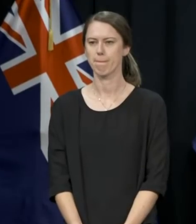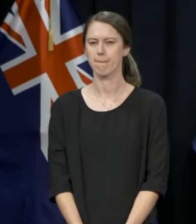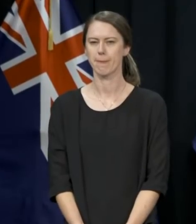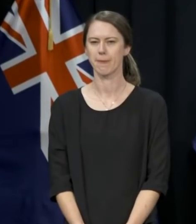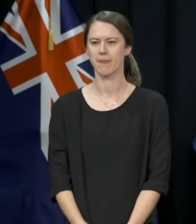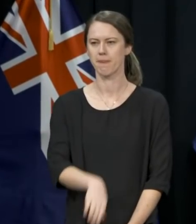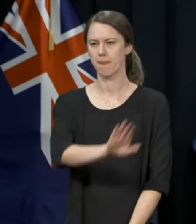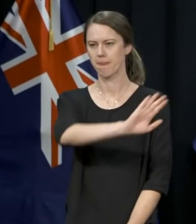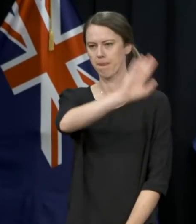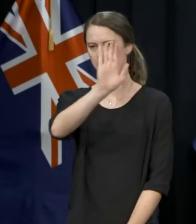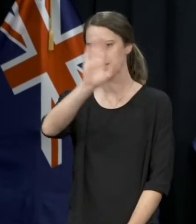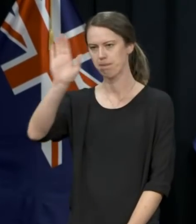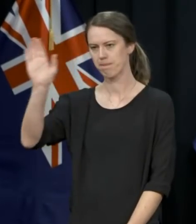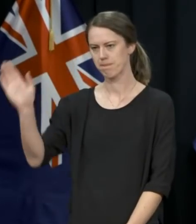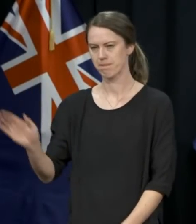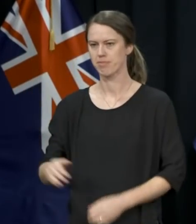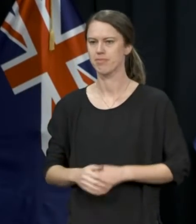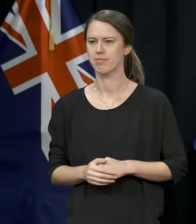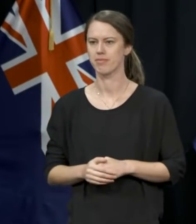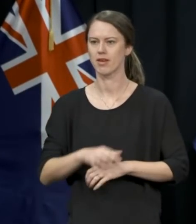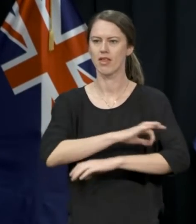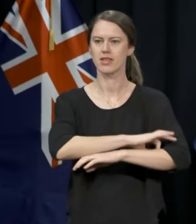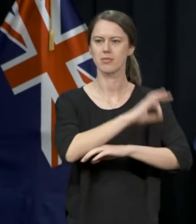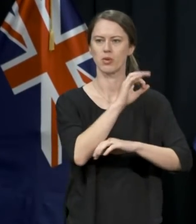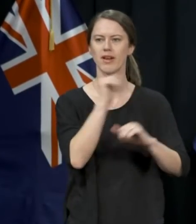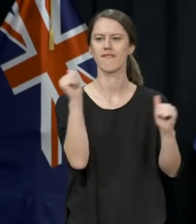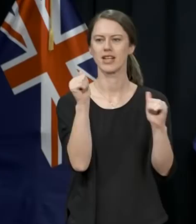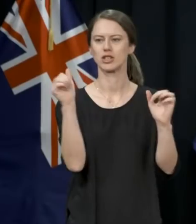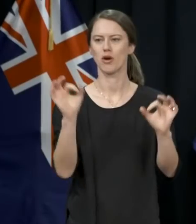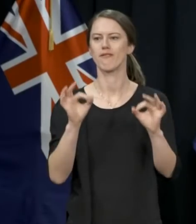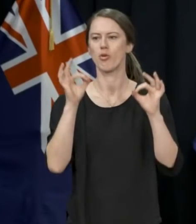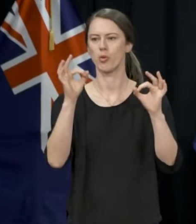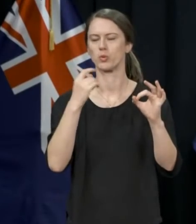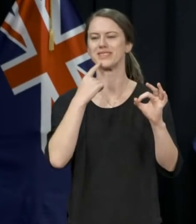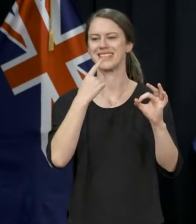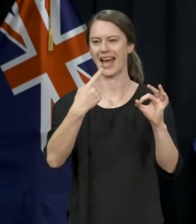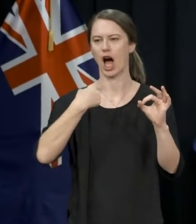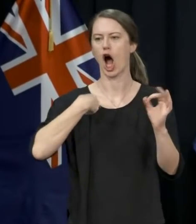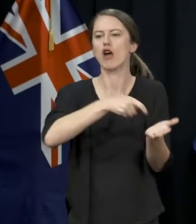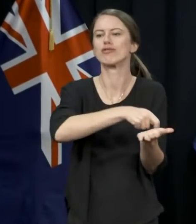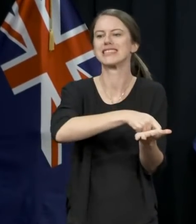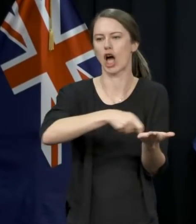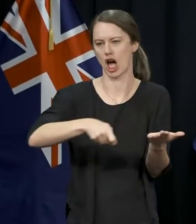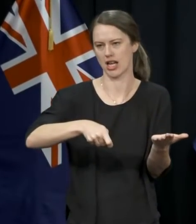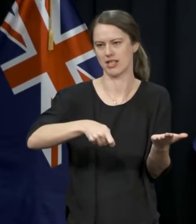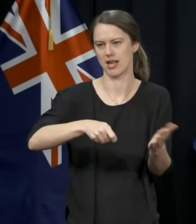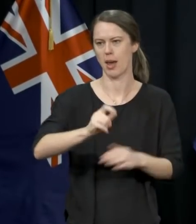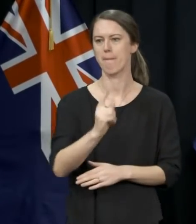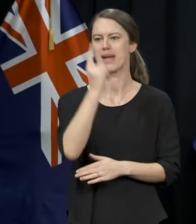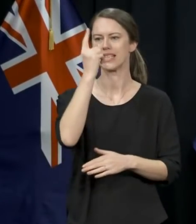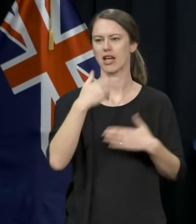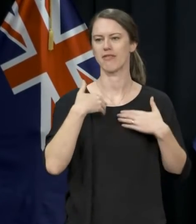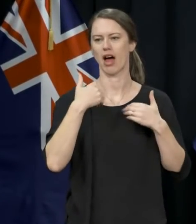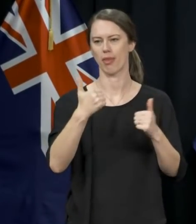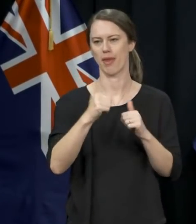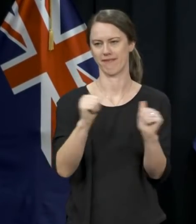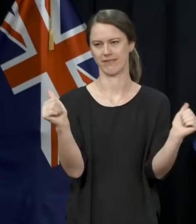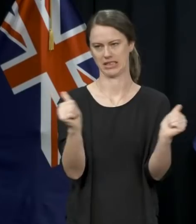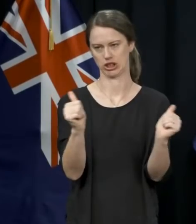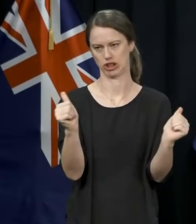Kia ora koutou. This morning I have formally tendered my resignation as Minister of Health, which